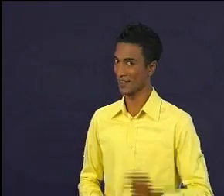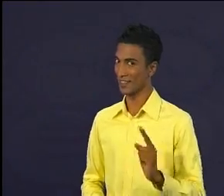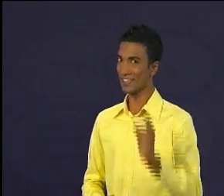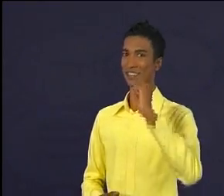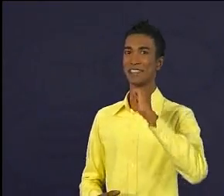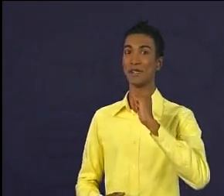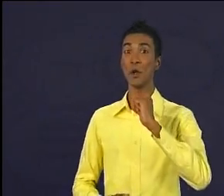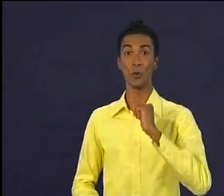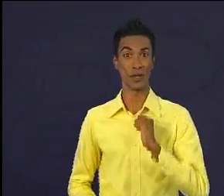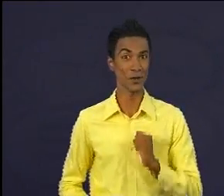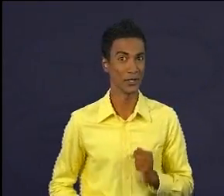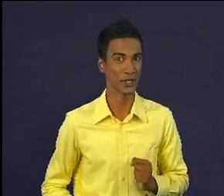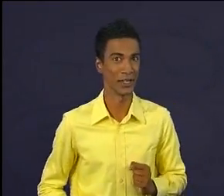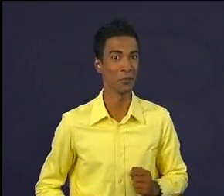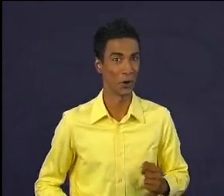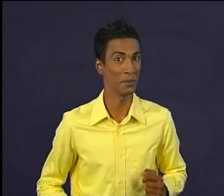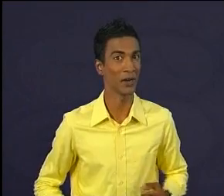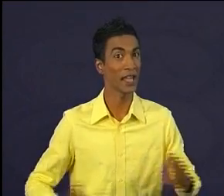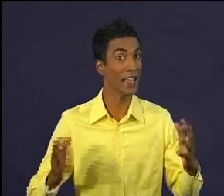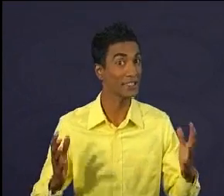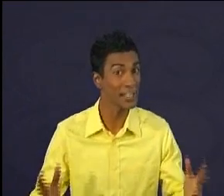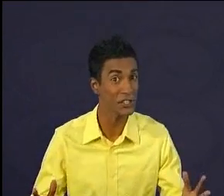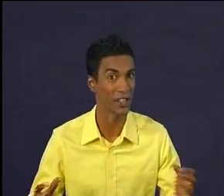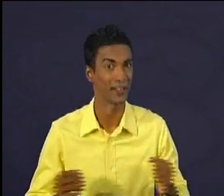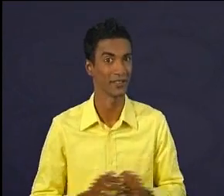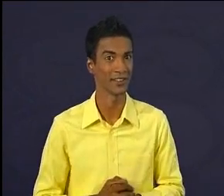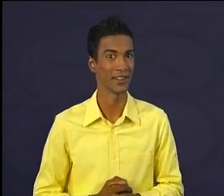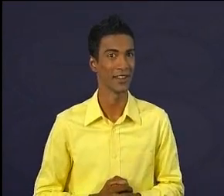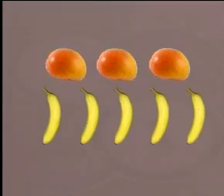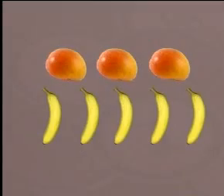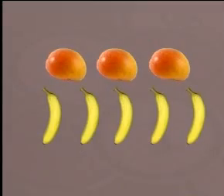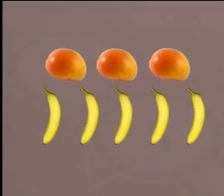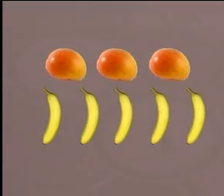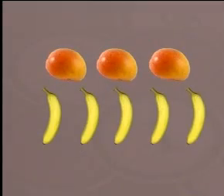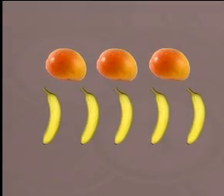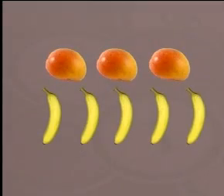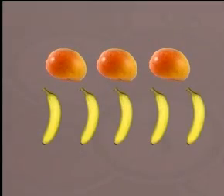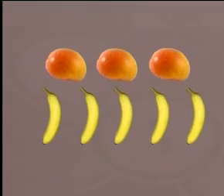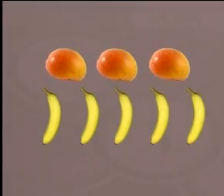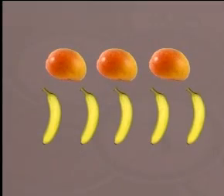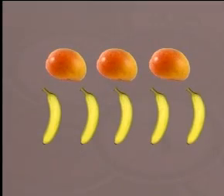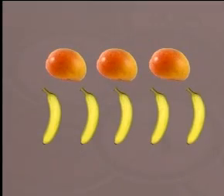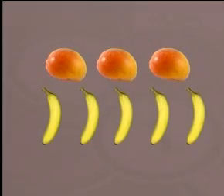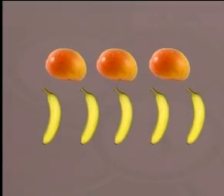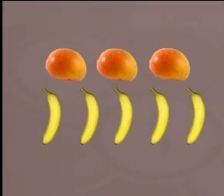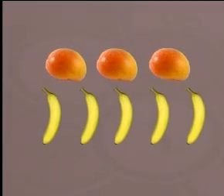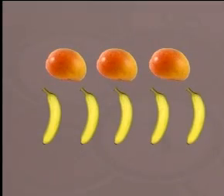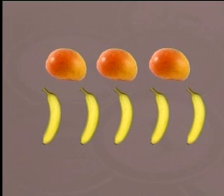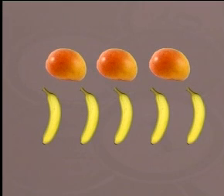In this lesson, we are going to learn more about addition. Here are some fruit. Let's